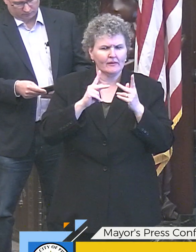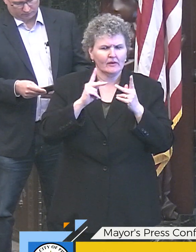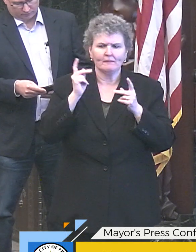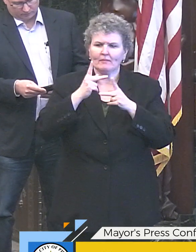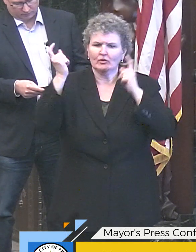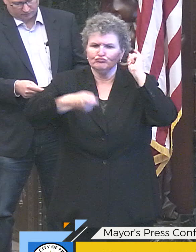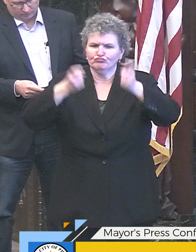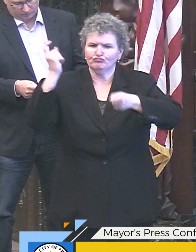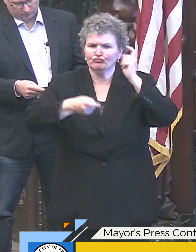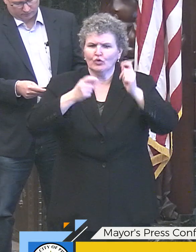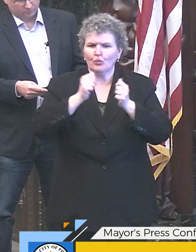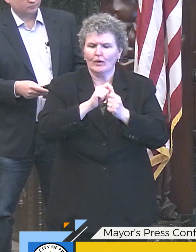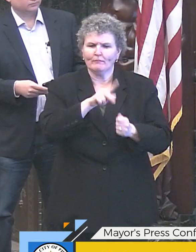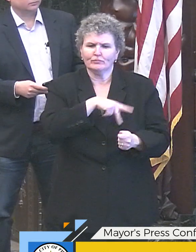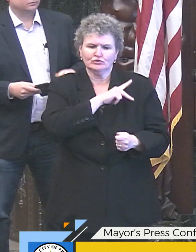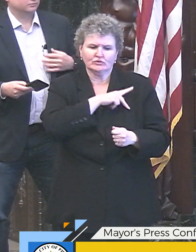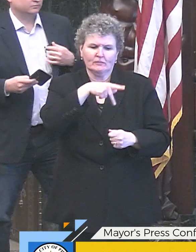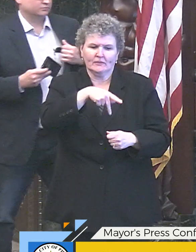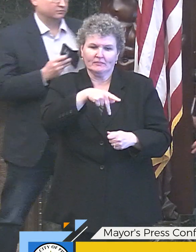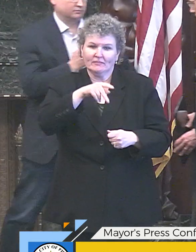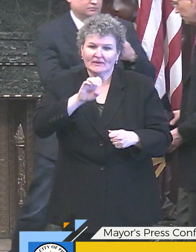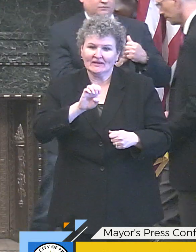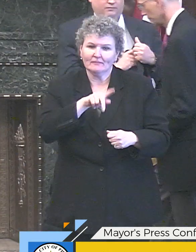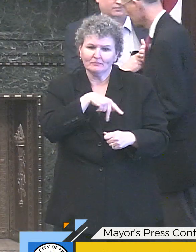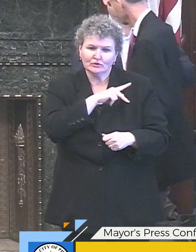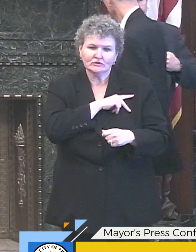How successful has that been?